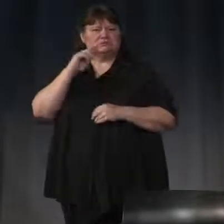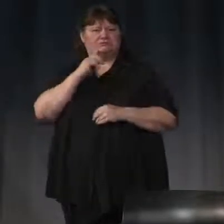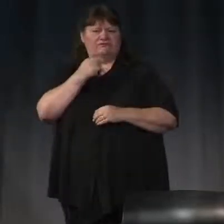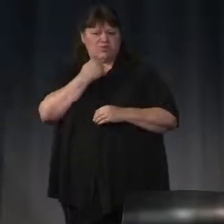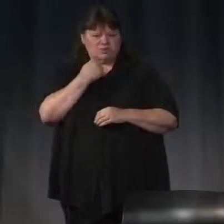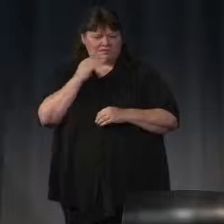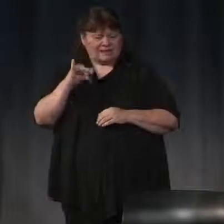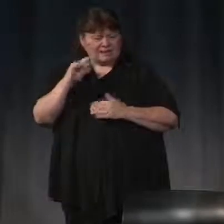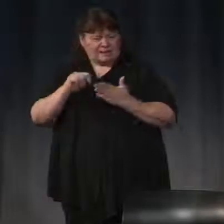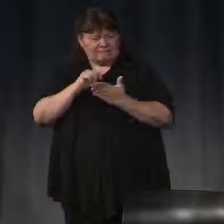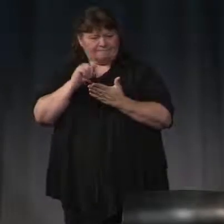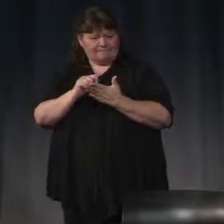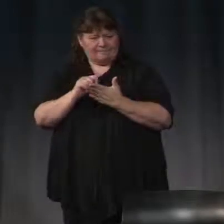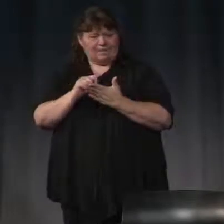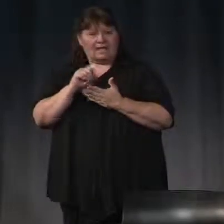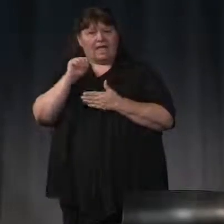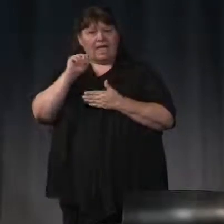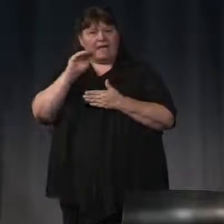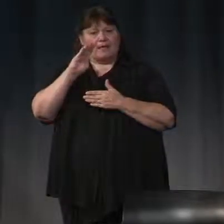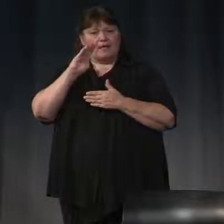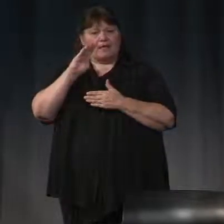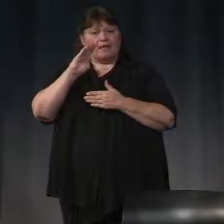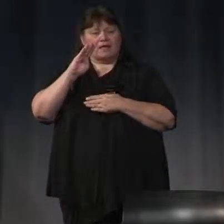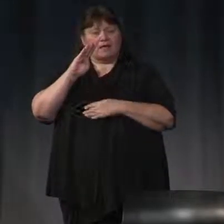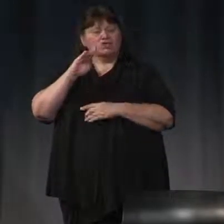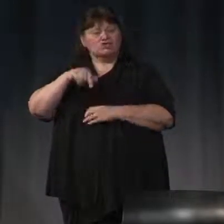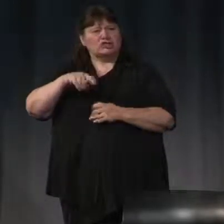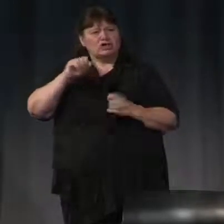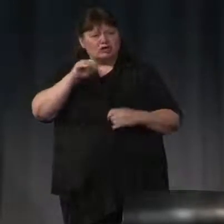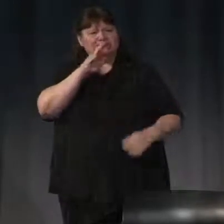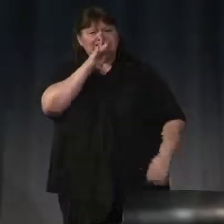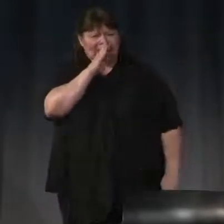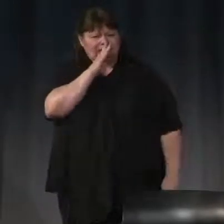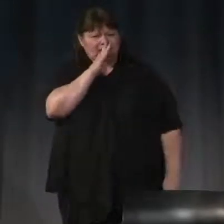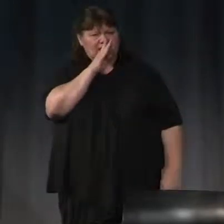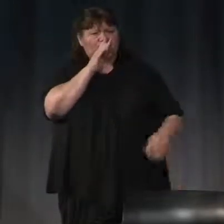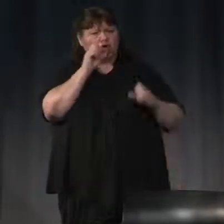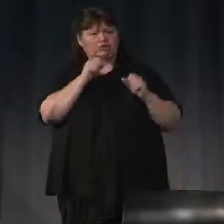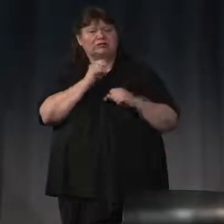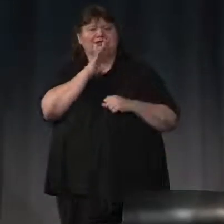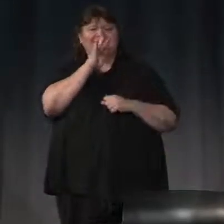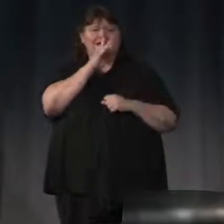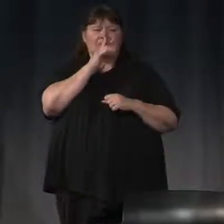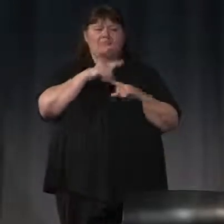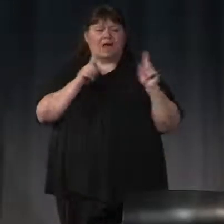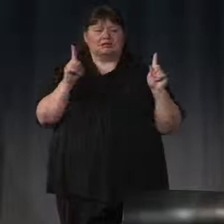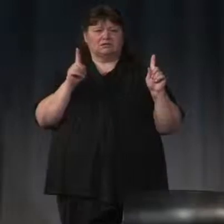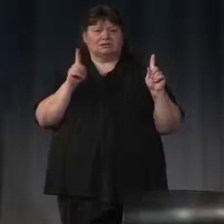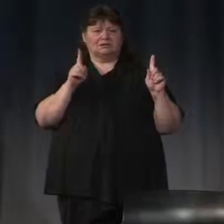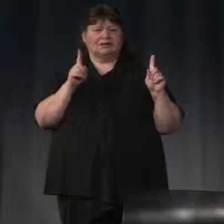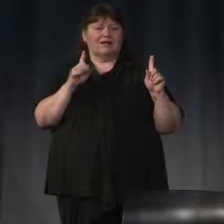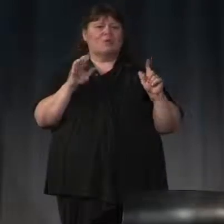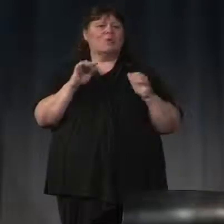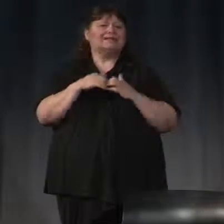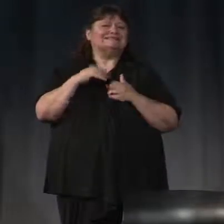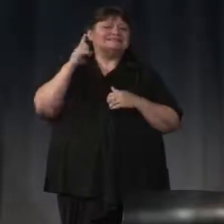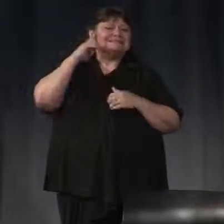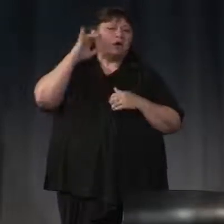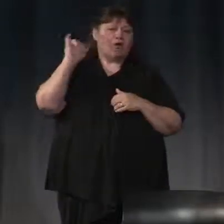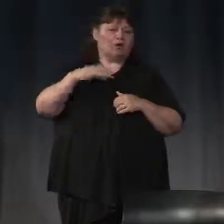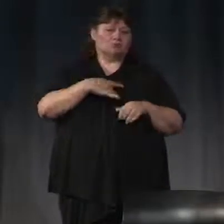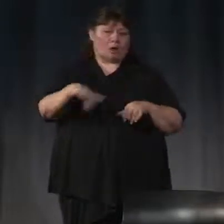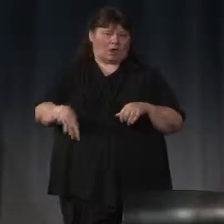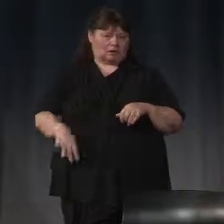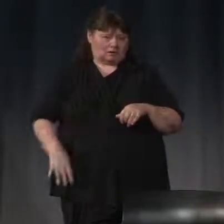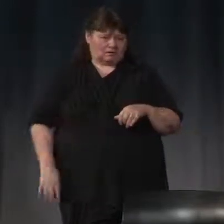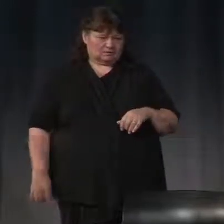in that case, I guess the ableism is really clear because she could articulate, she could speak orally. It was just an aesthetic practice. They were